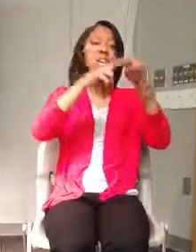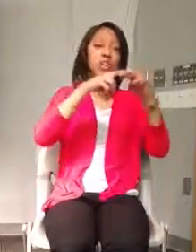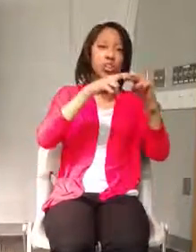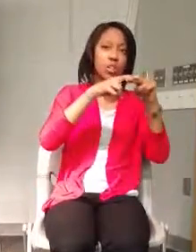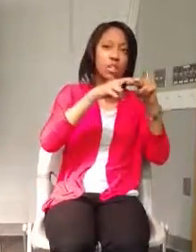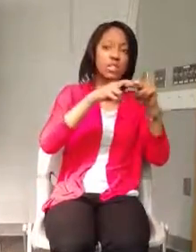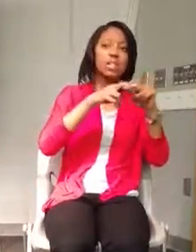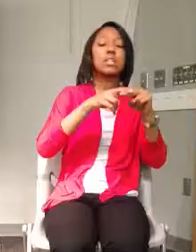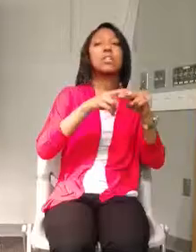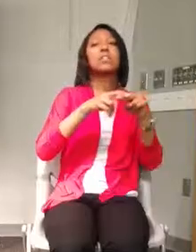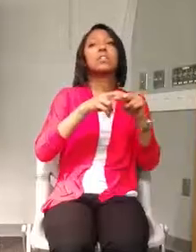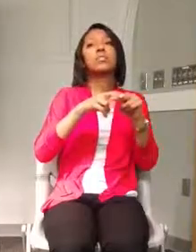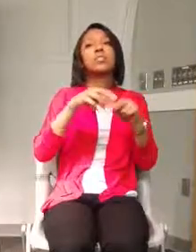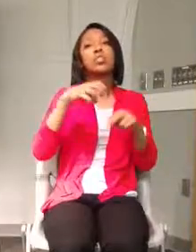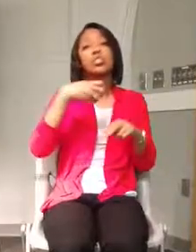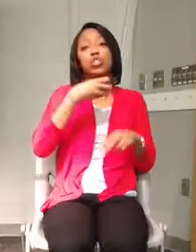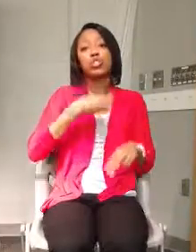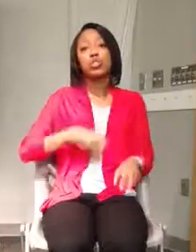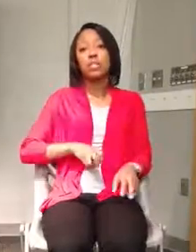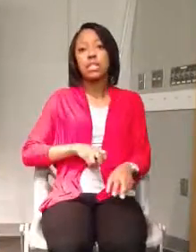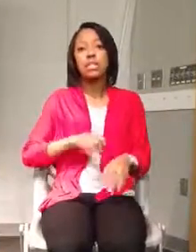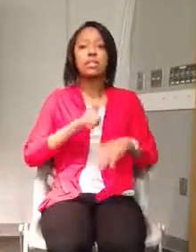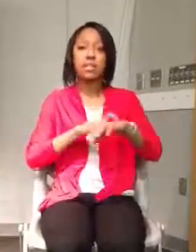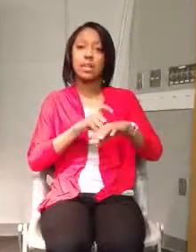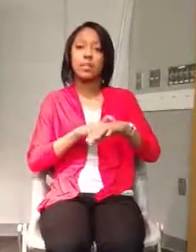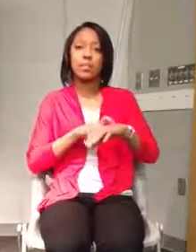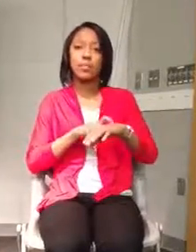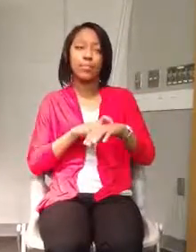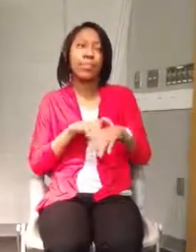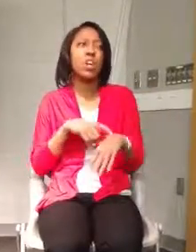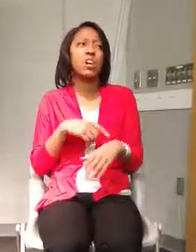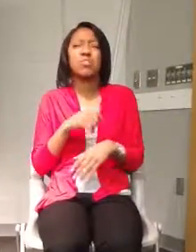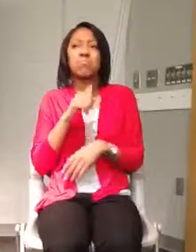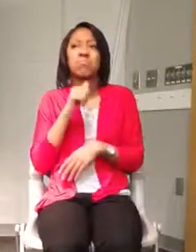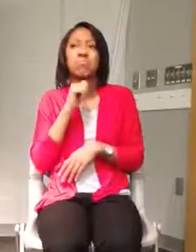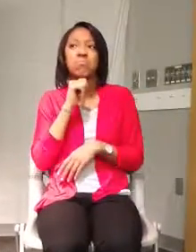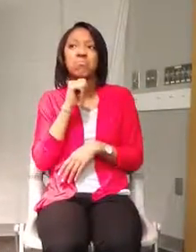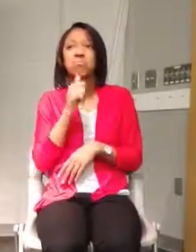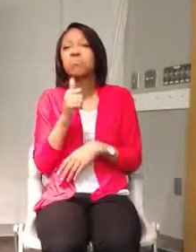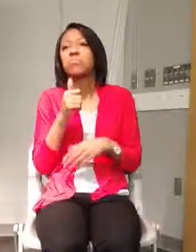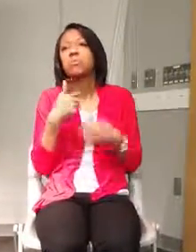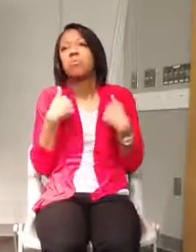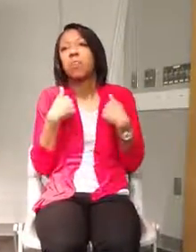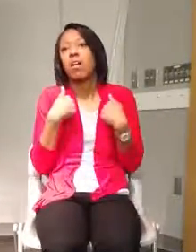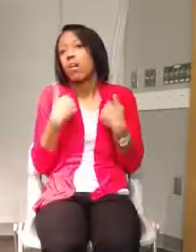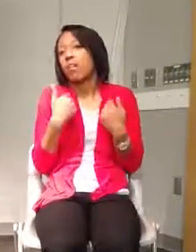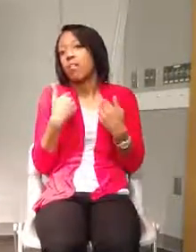as fast as possible so that you don't have those contaminants sitting in the colon for very long.